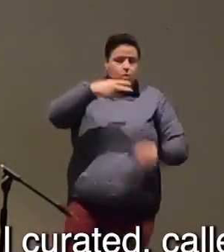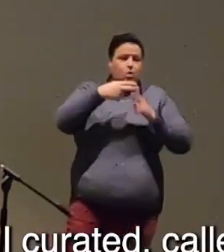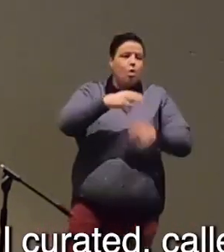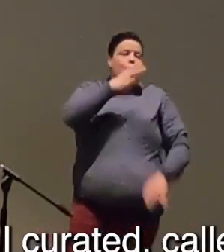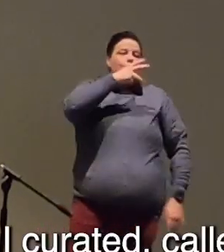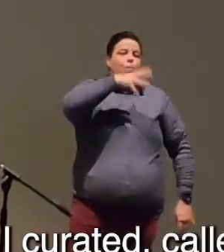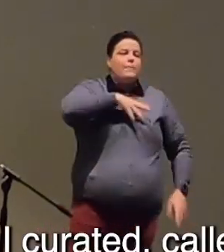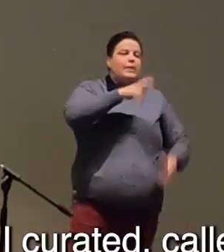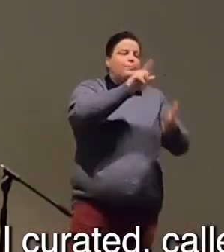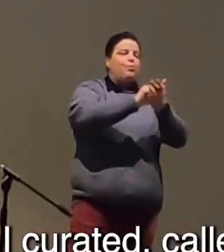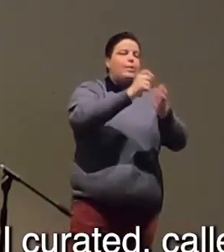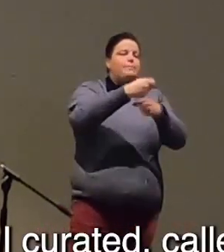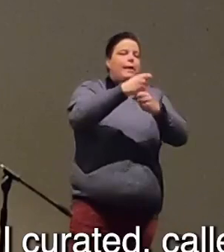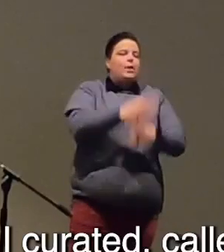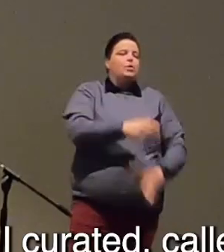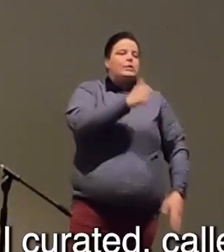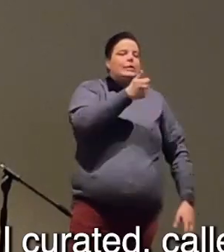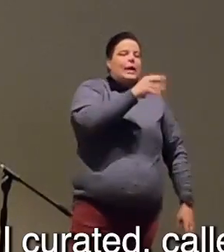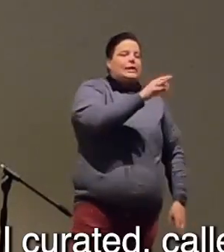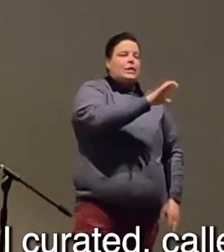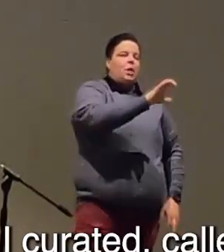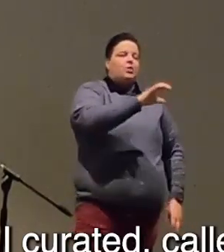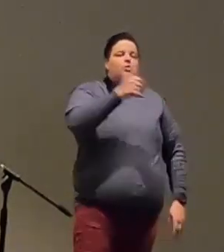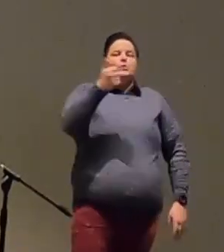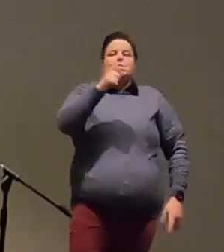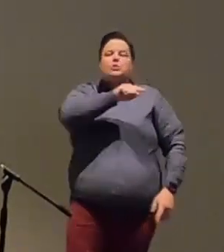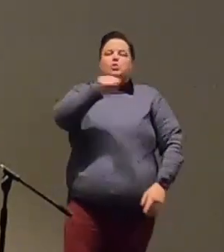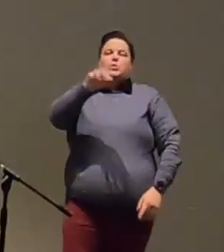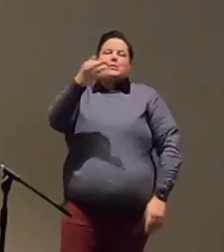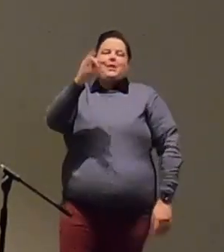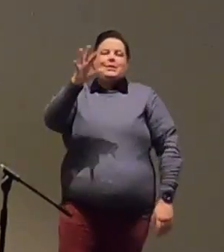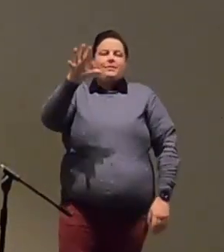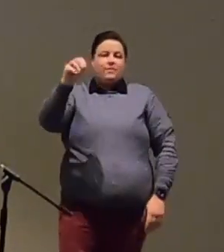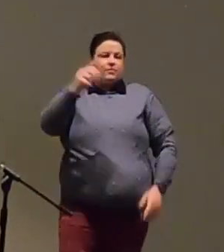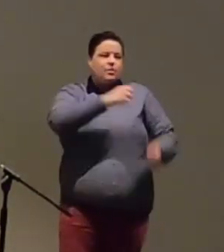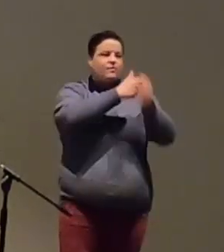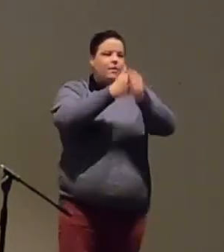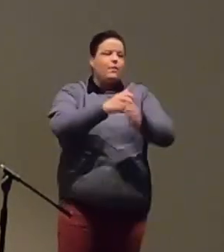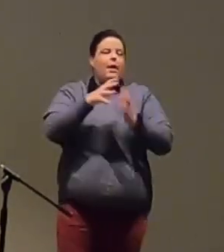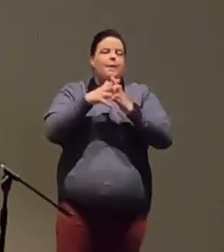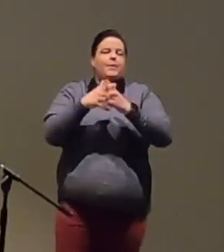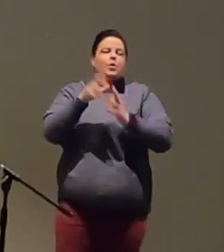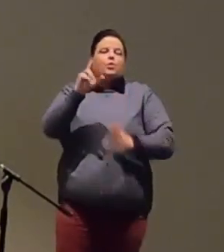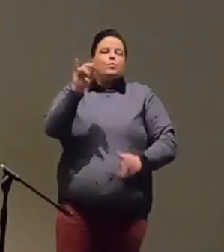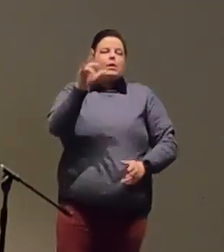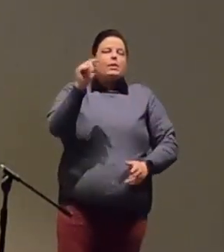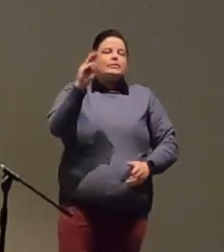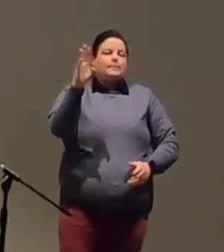Women Printmakers 1900 to 1950 to kind of go along with American Realism.